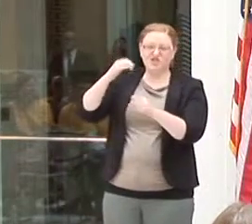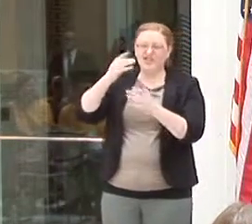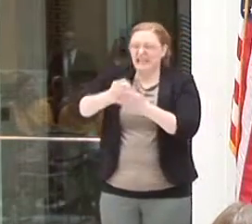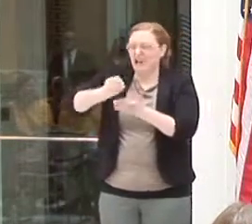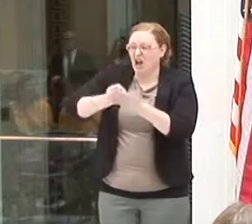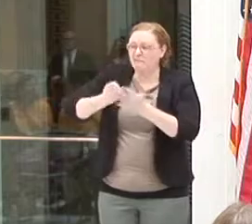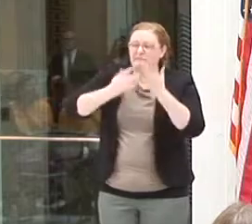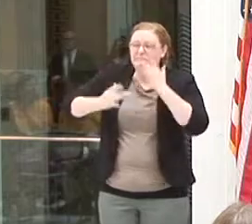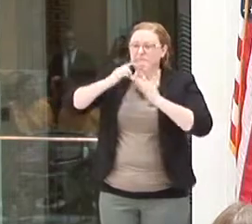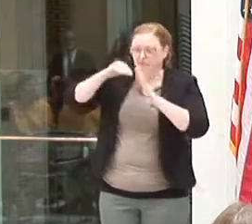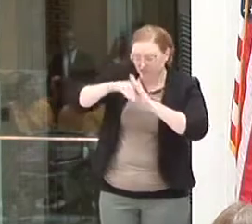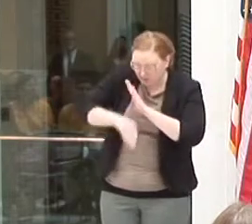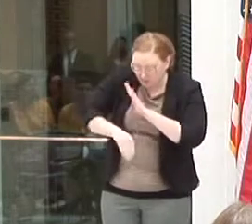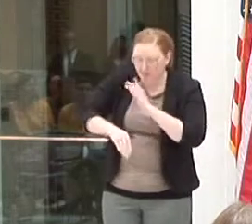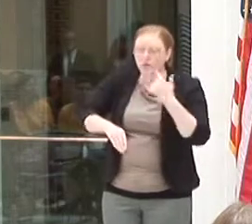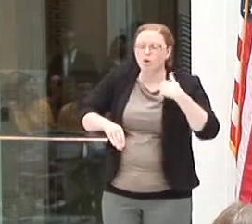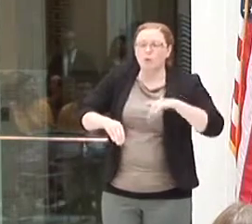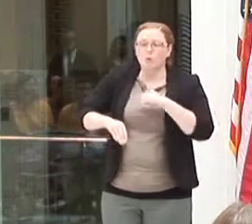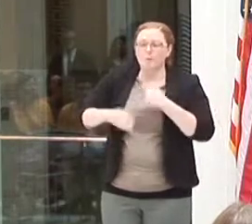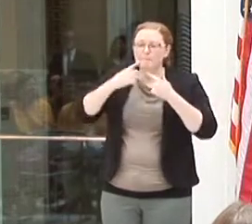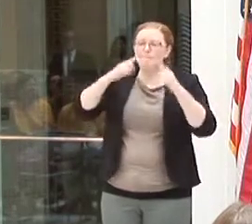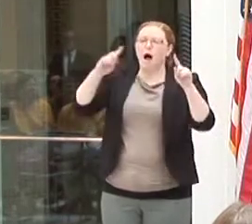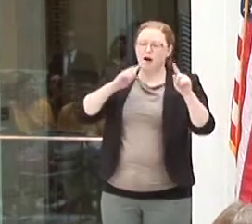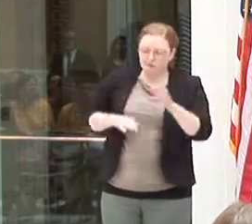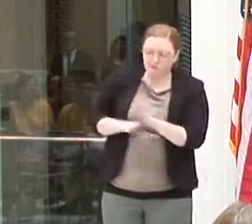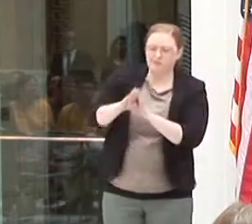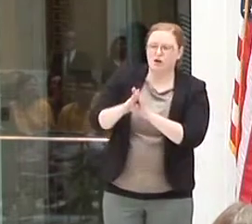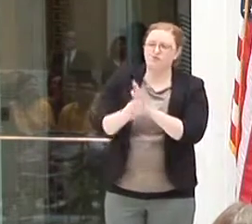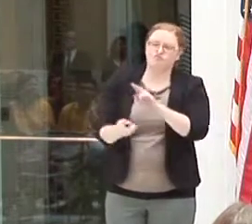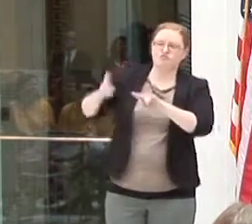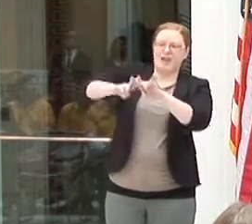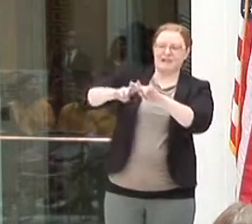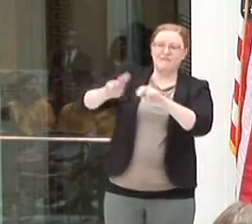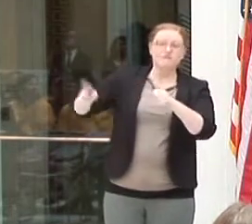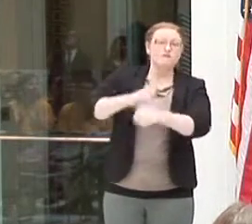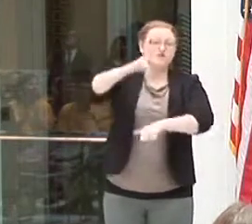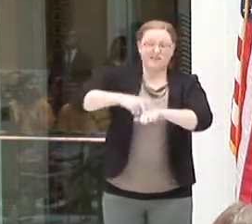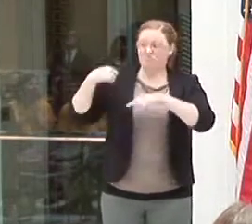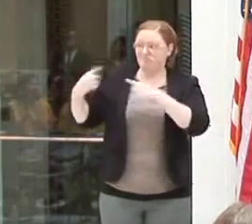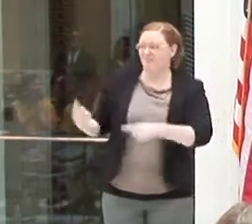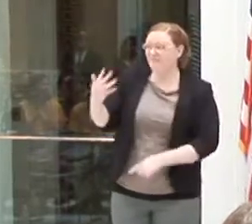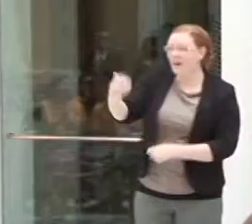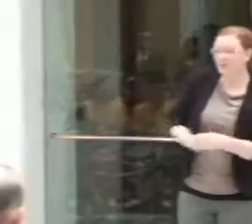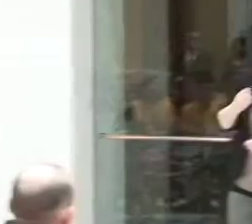got the first raise for staff in five years the first race in five years